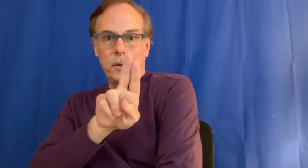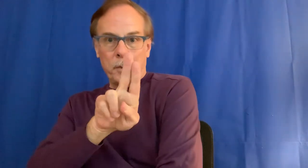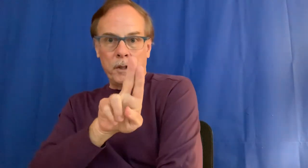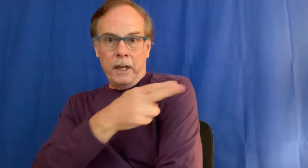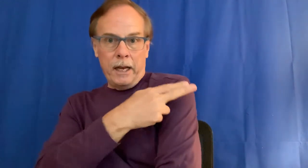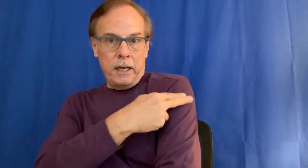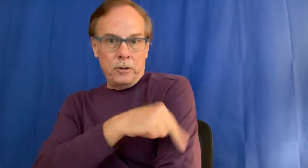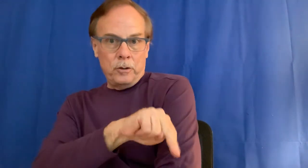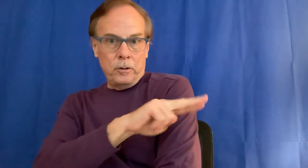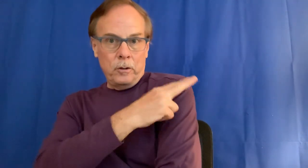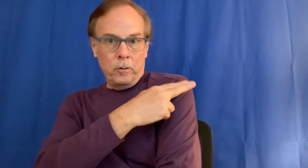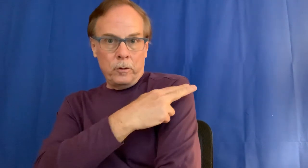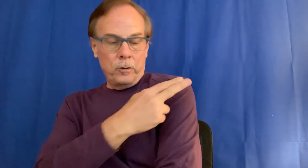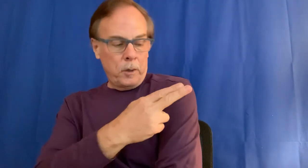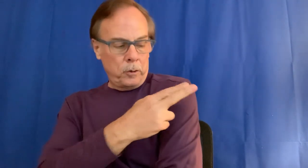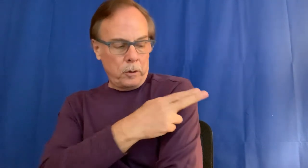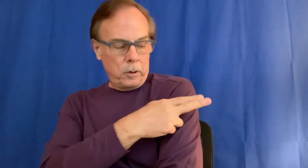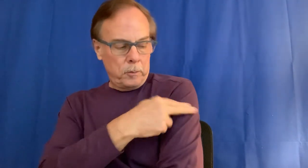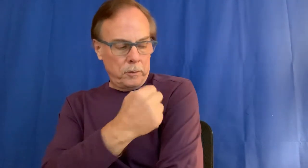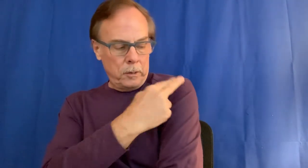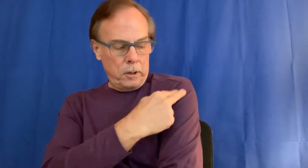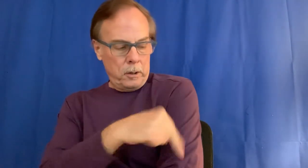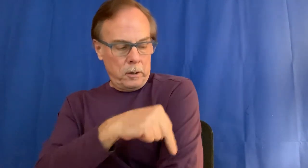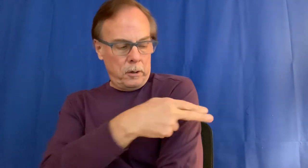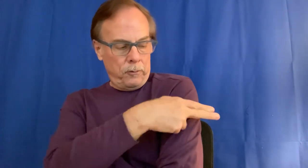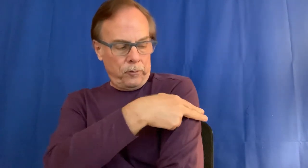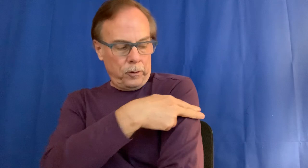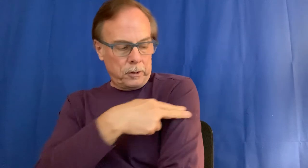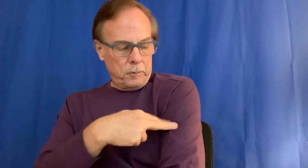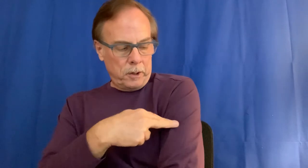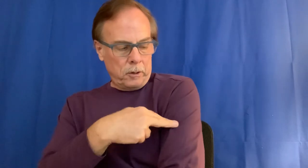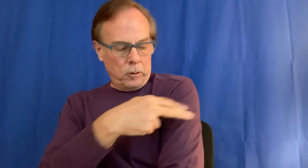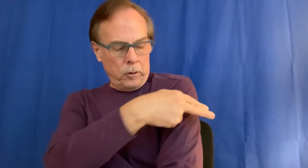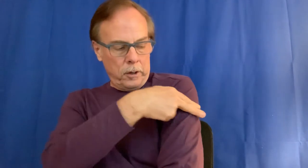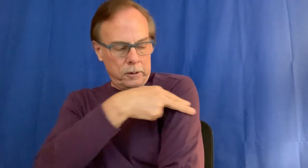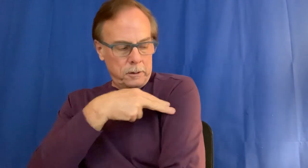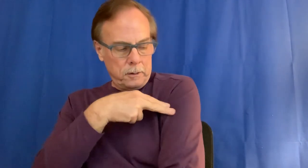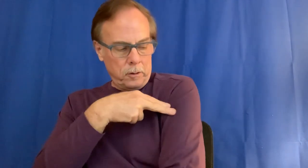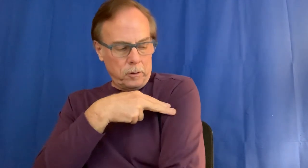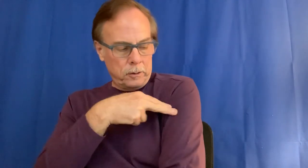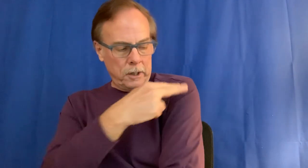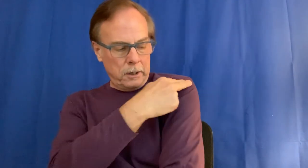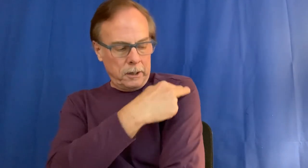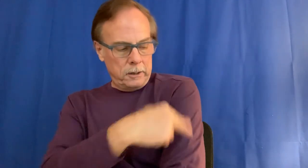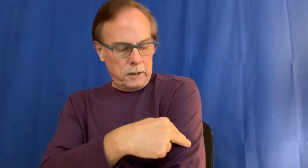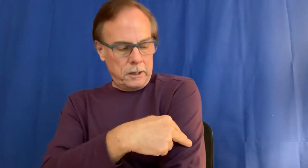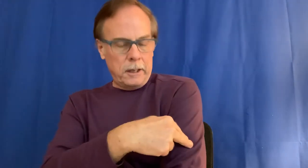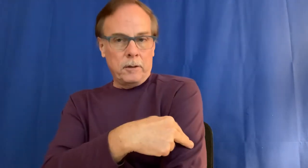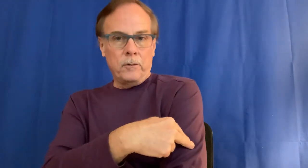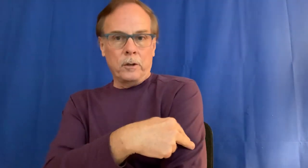Remember the H on your upper arm? First coming across horizontally and then down